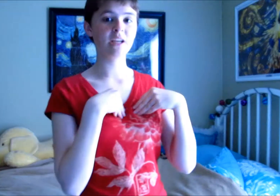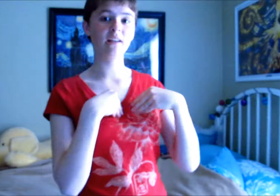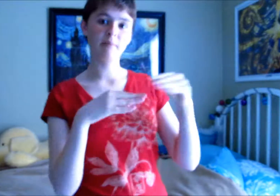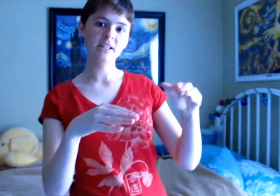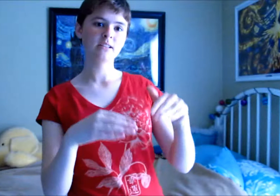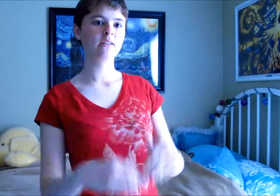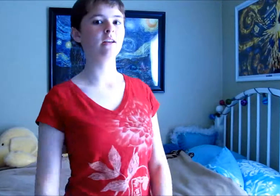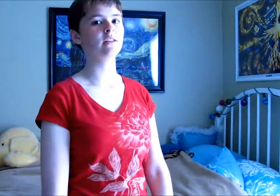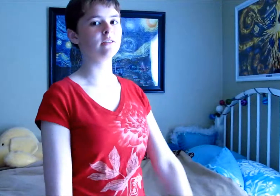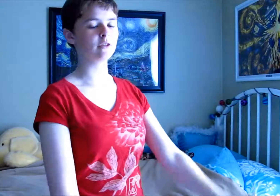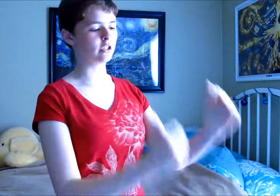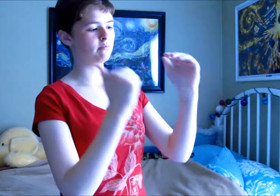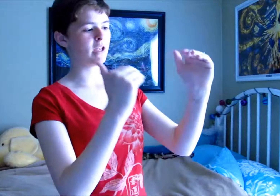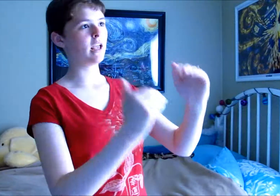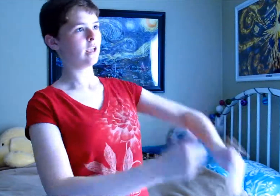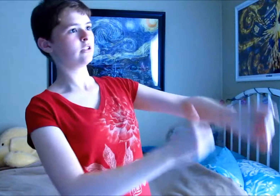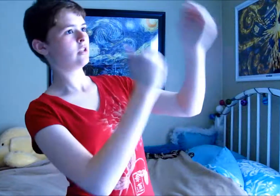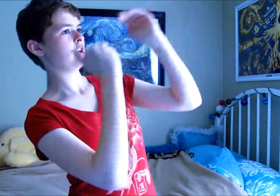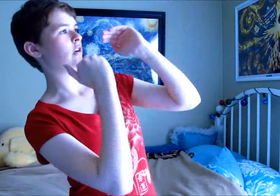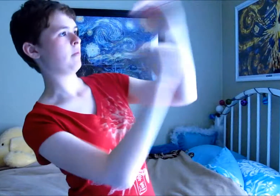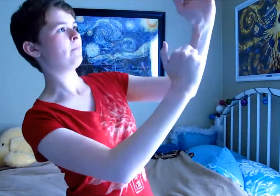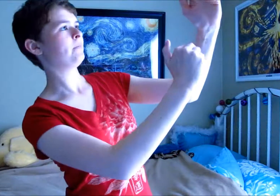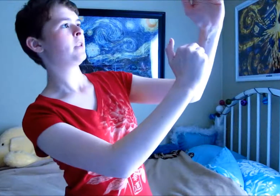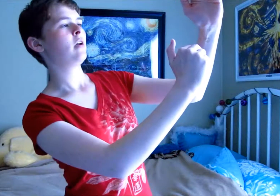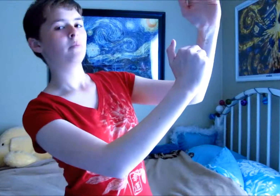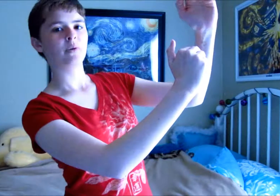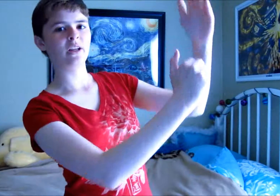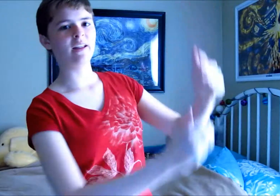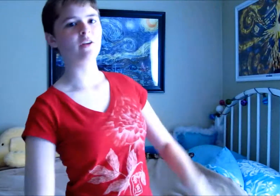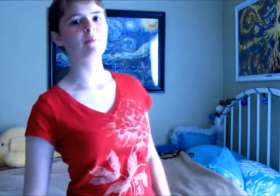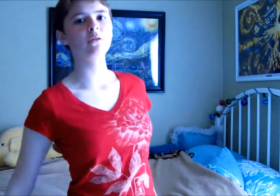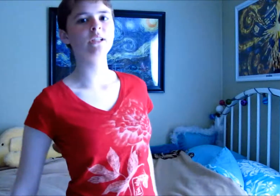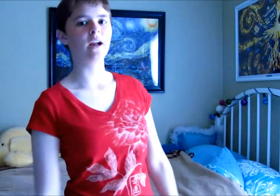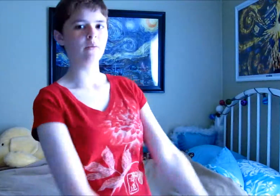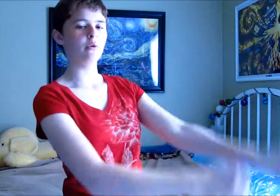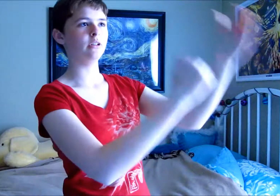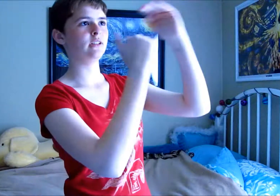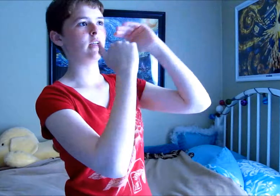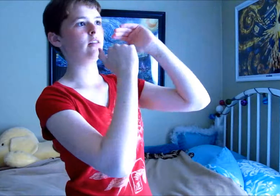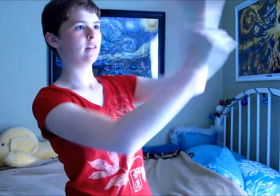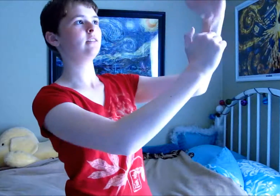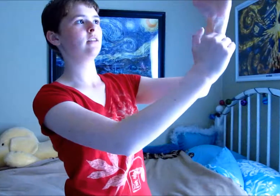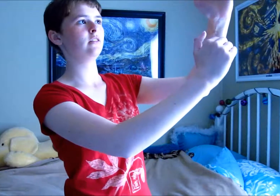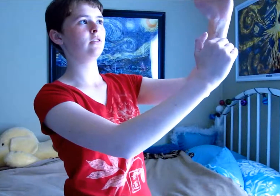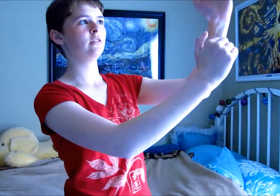Accepting limits is just bent hands, and you're going to put it like you're posting it on a board, saying this is